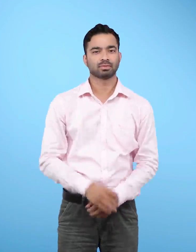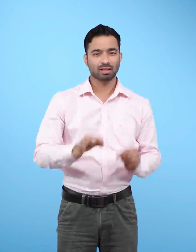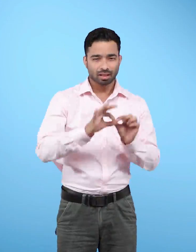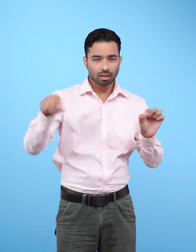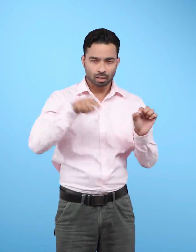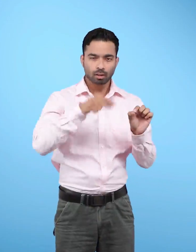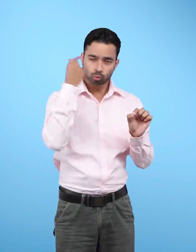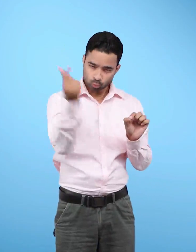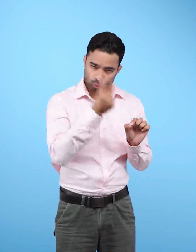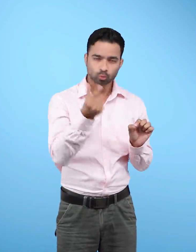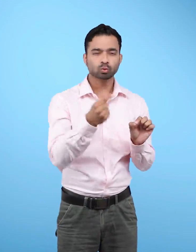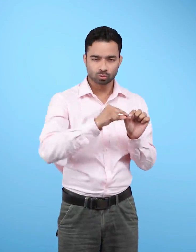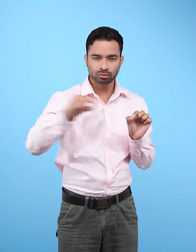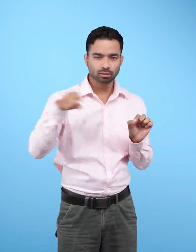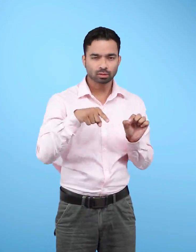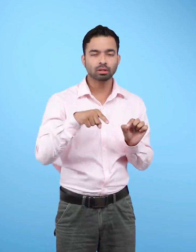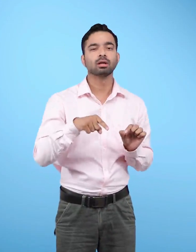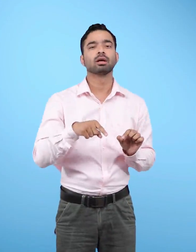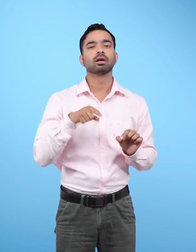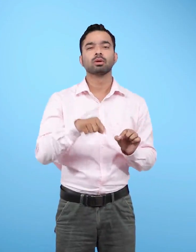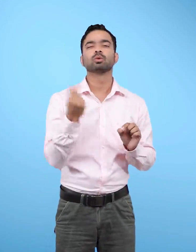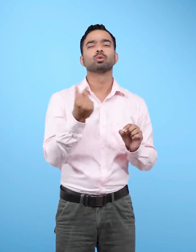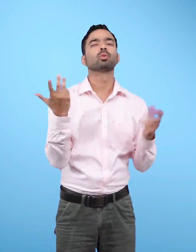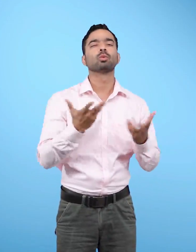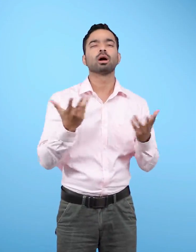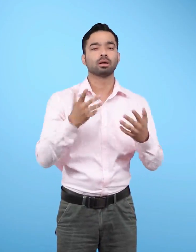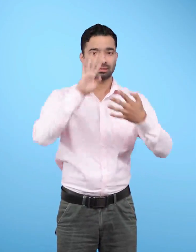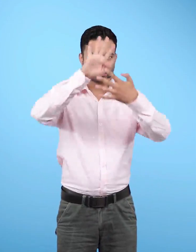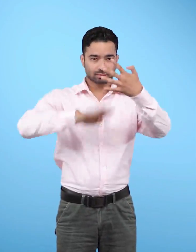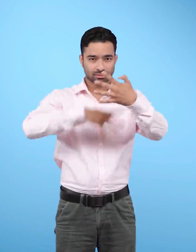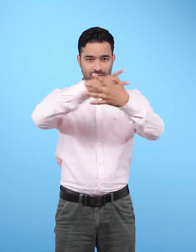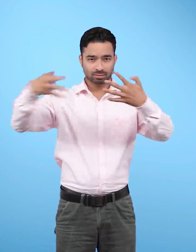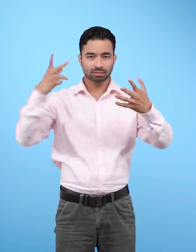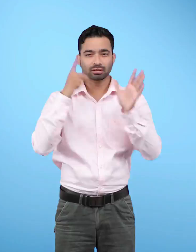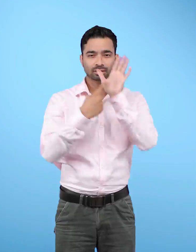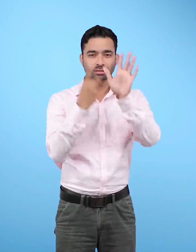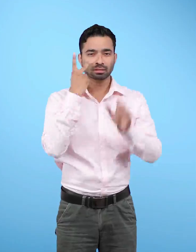Make different shapes by joining its ends on this sheet.